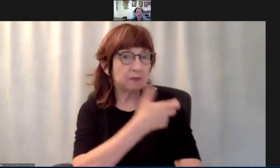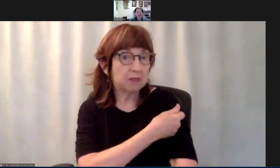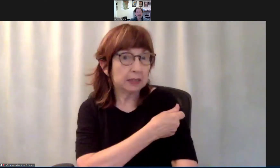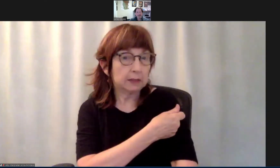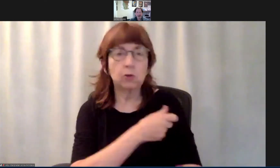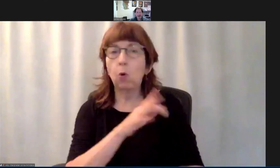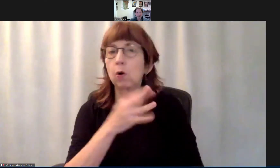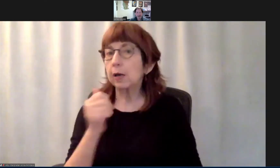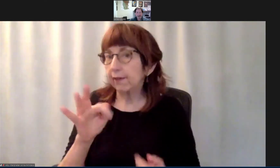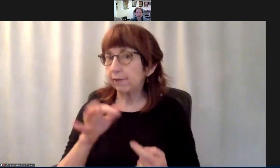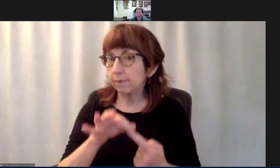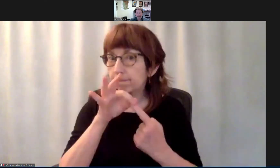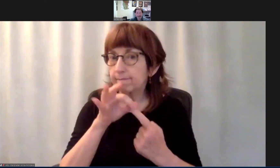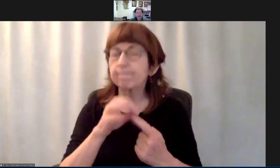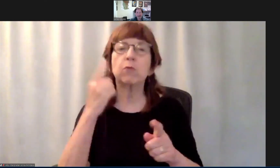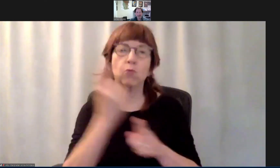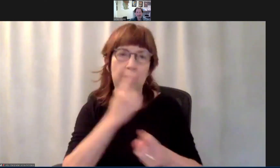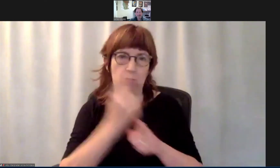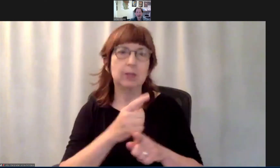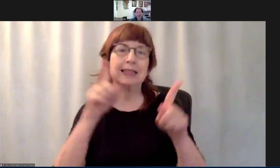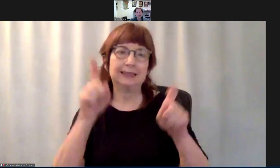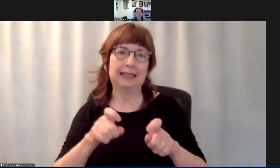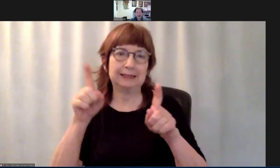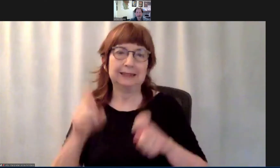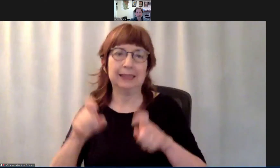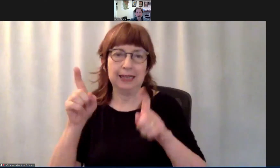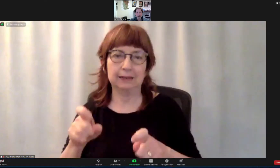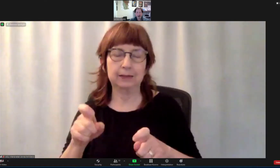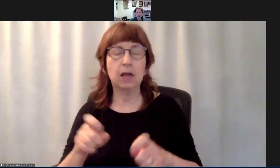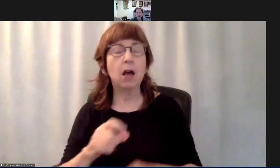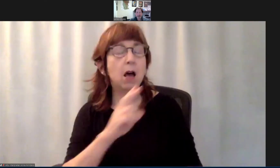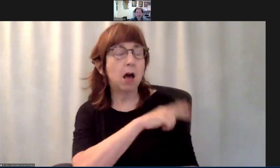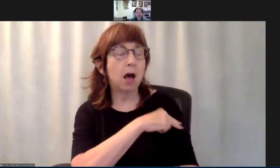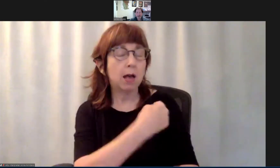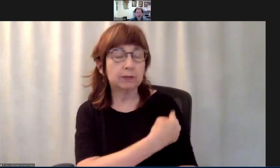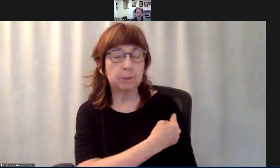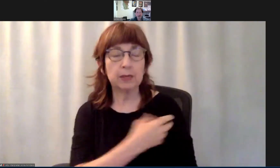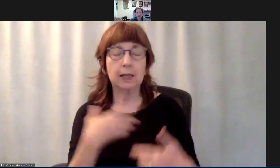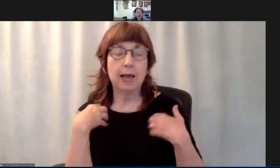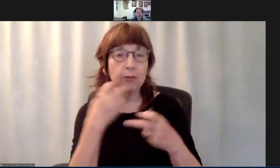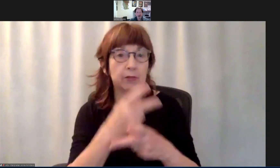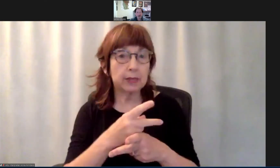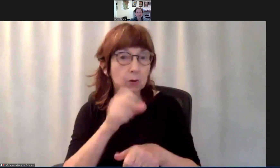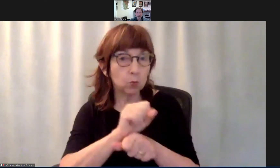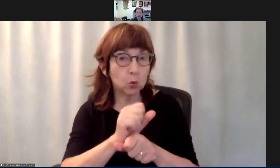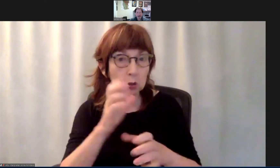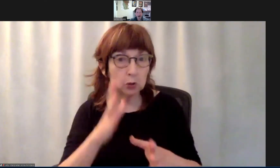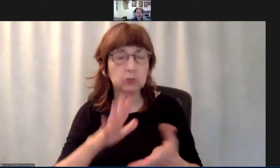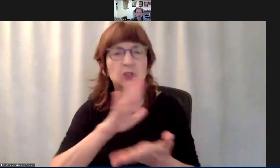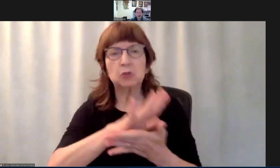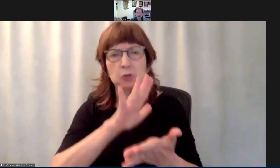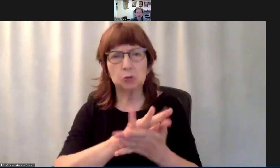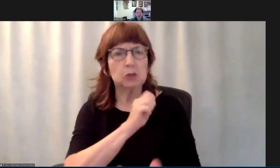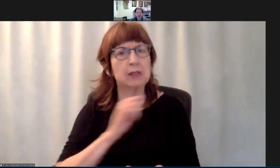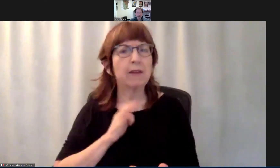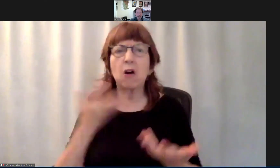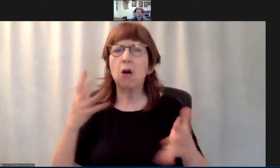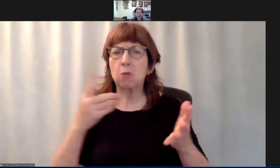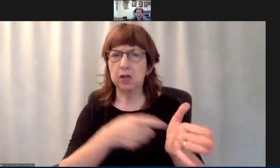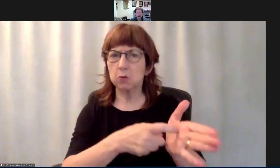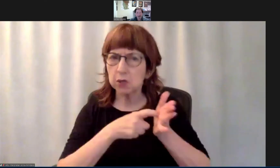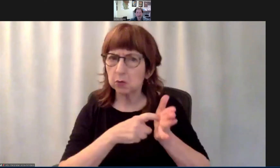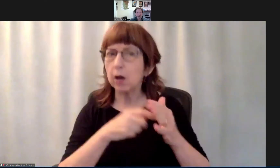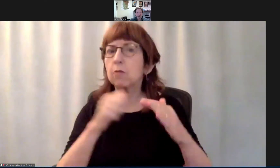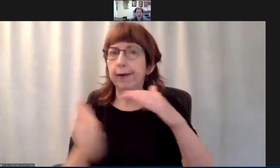exempt, regularly test. Hospital and healthcare workers, as well as school staff, are already required to do this under